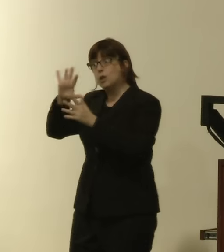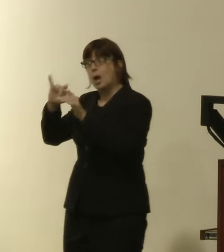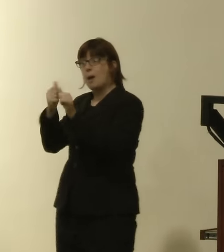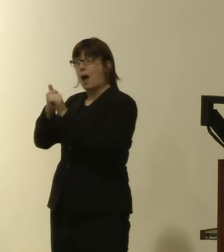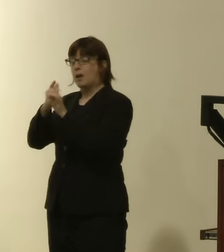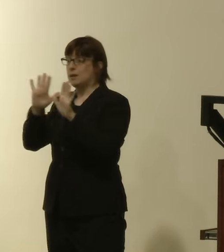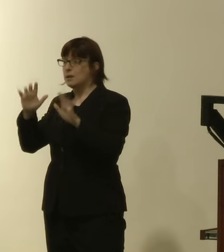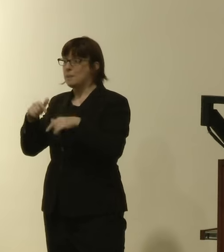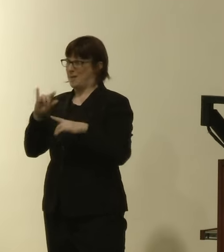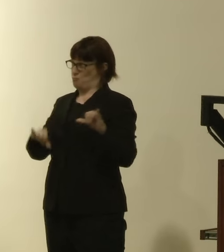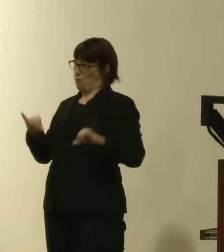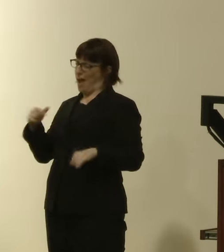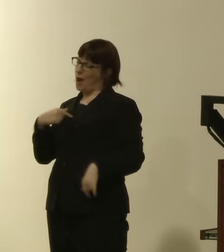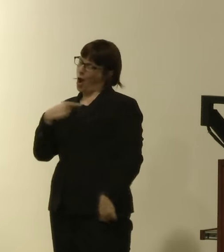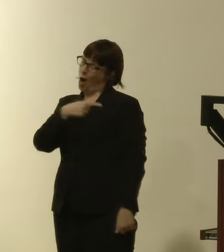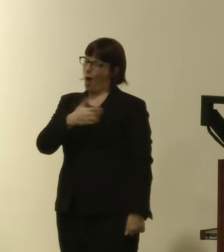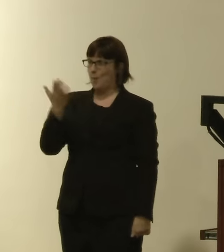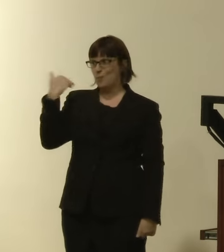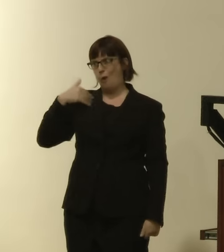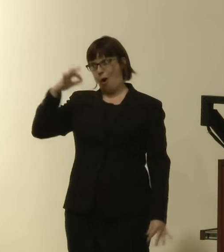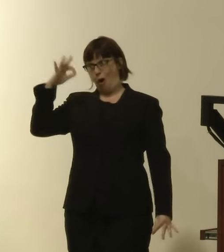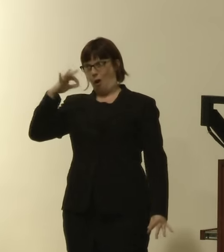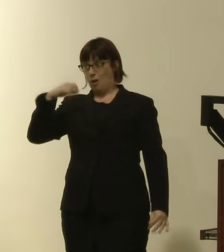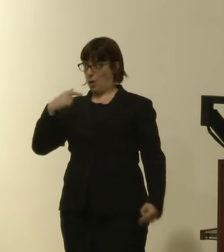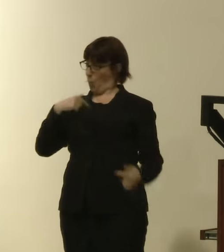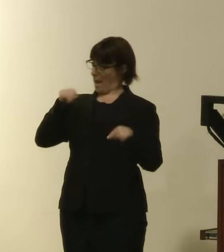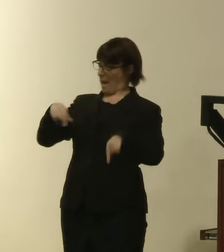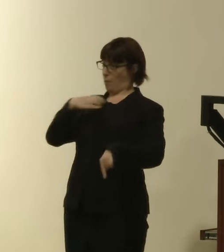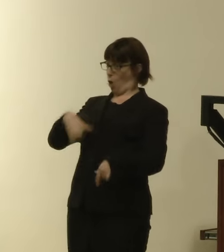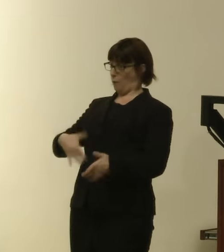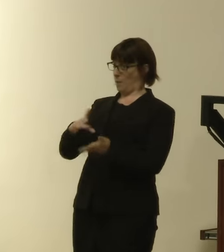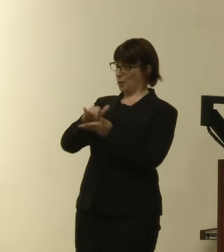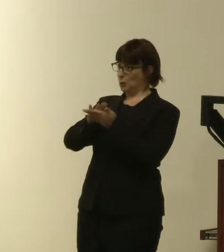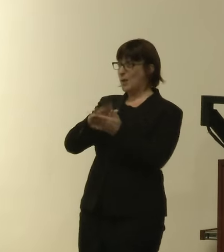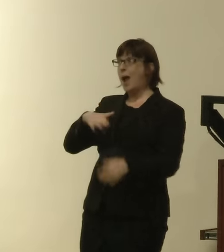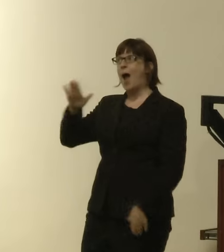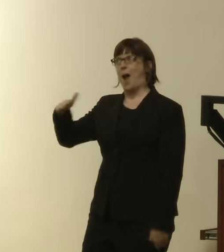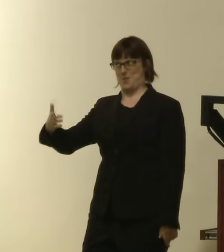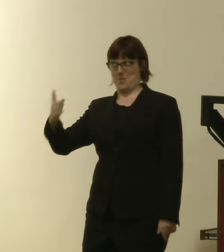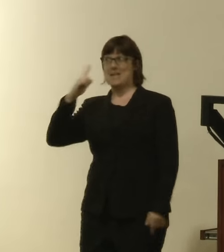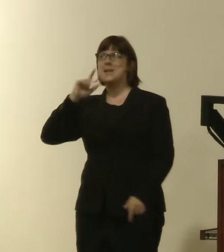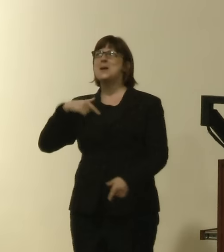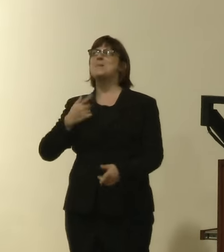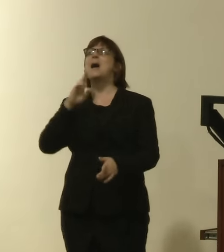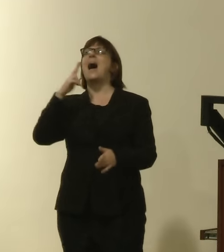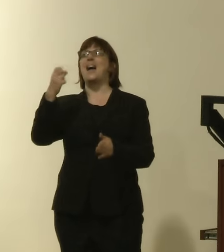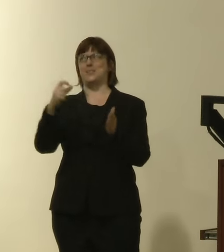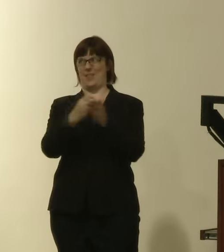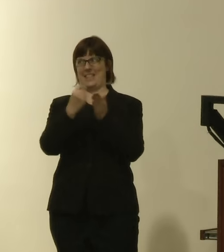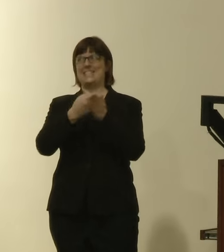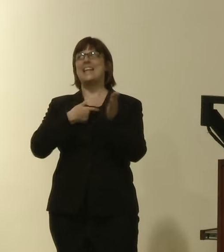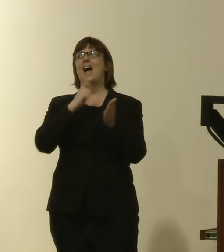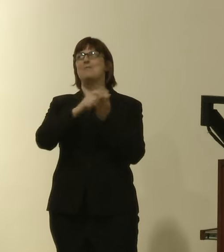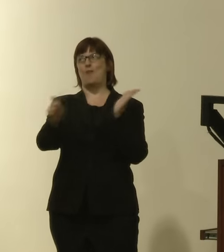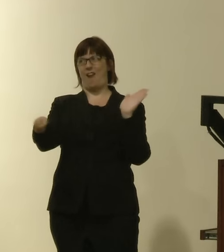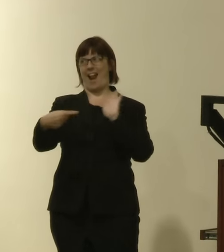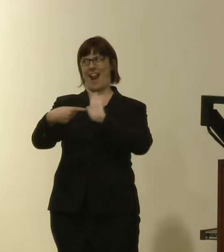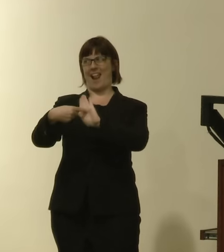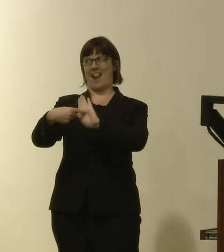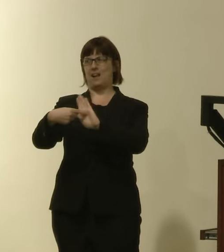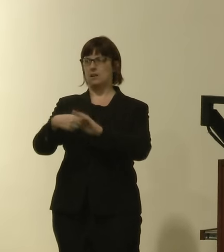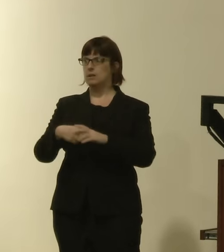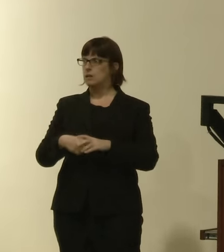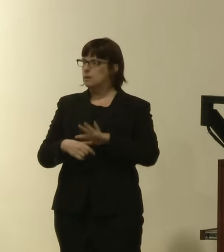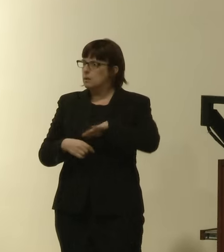brag when I was in college. When I came here to Harvard Medical School, I did not say, hey, you want to hear about the high school thesis I wrote? You know, it